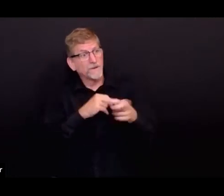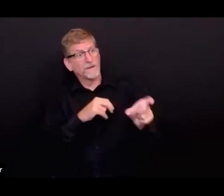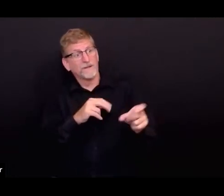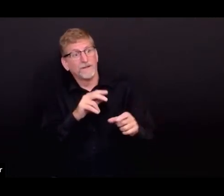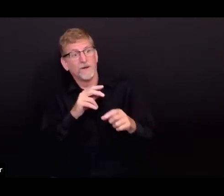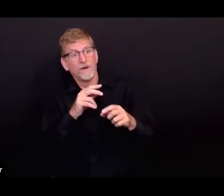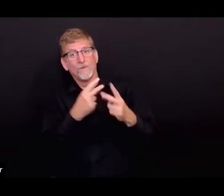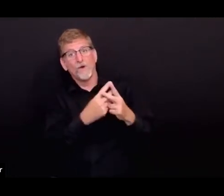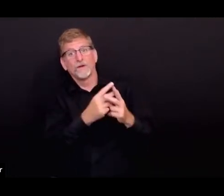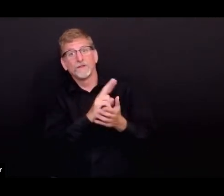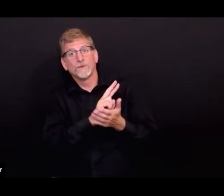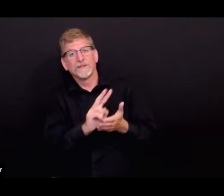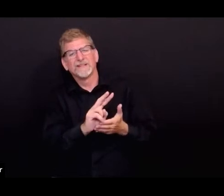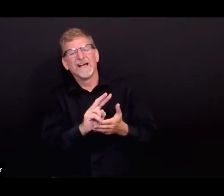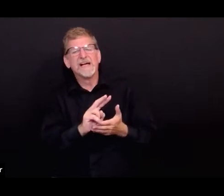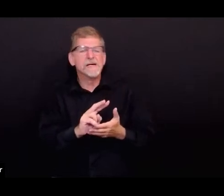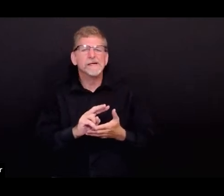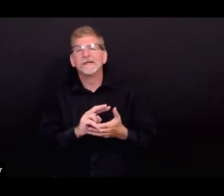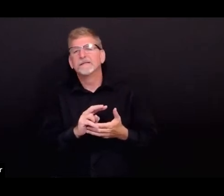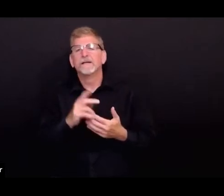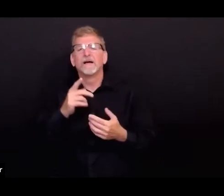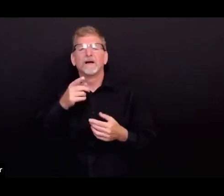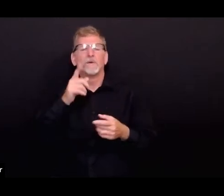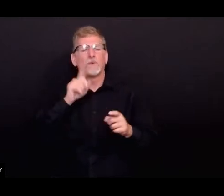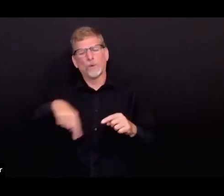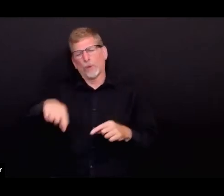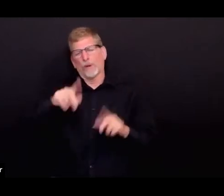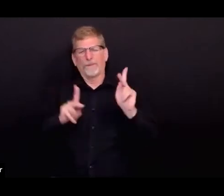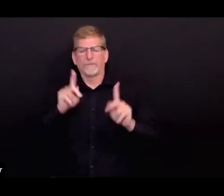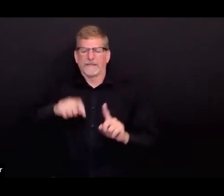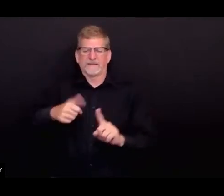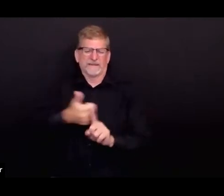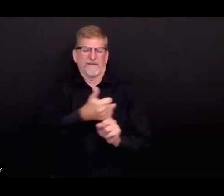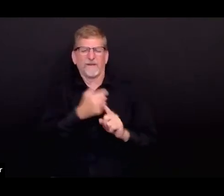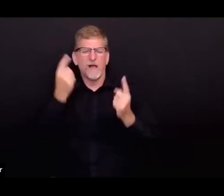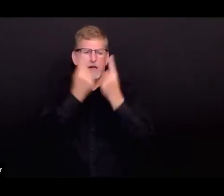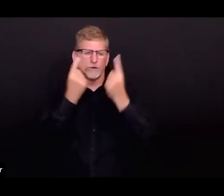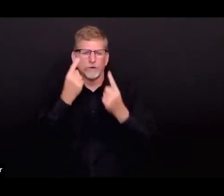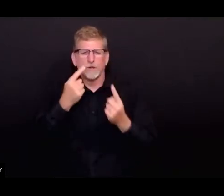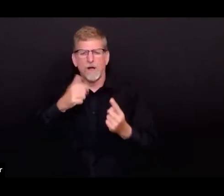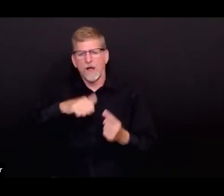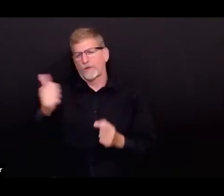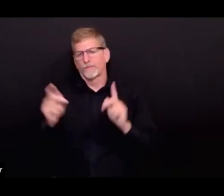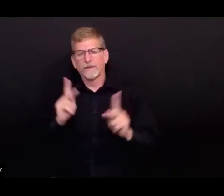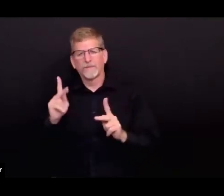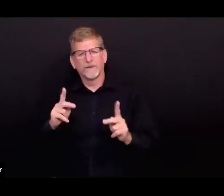you just have to have people buy in and adhere. We need to set the example.